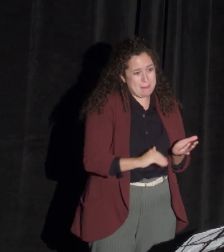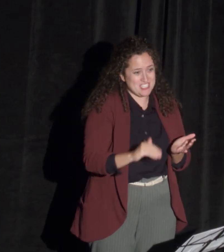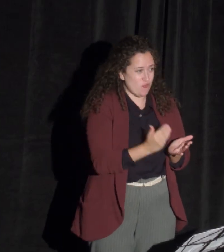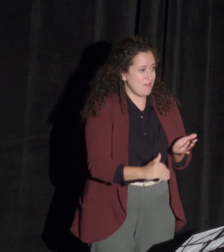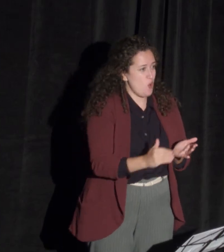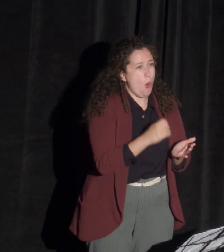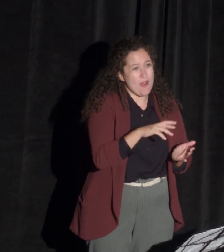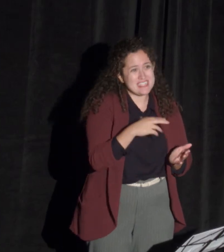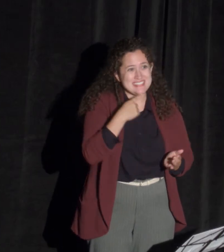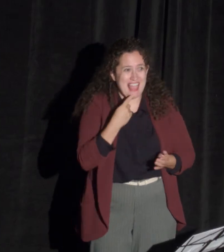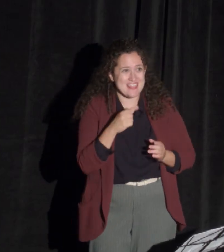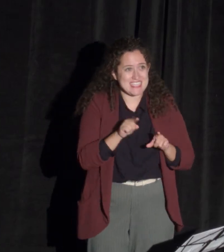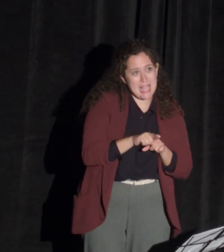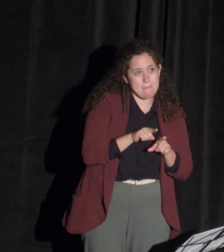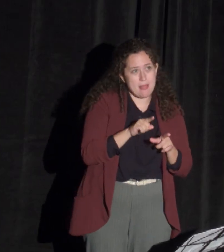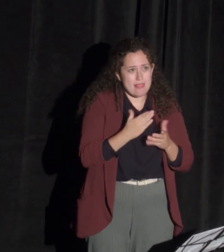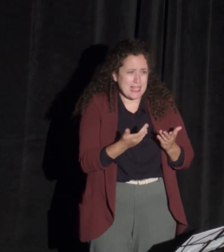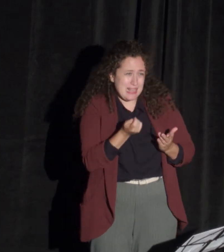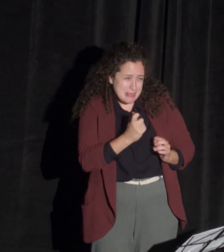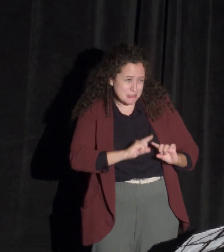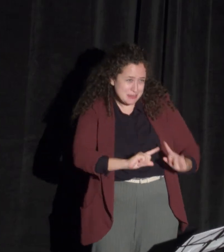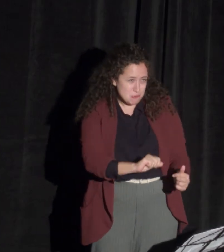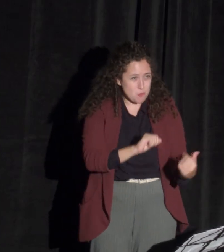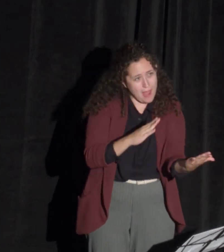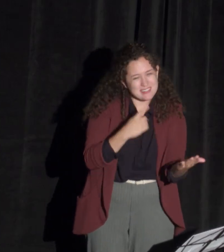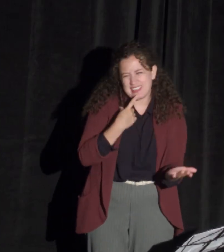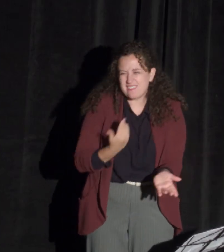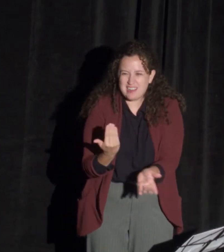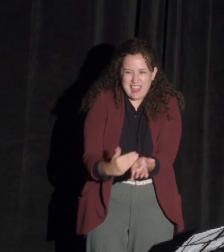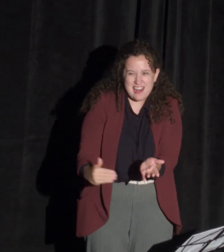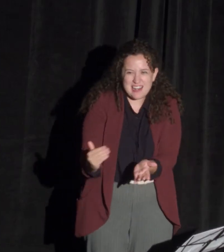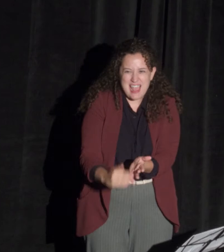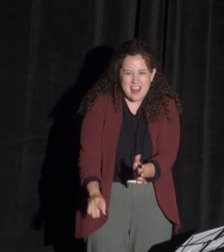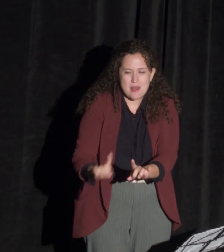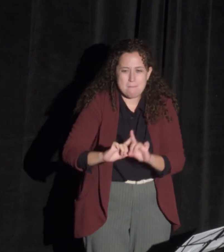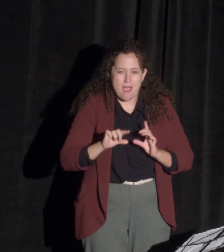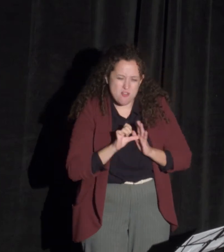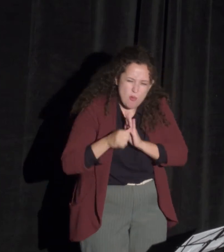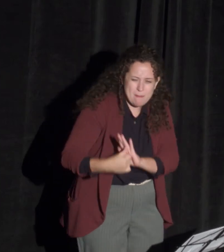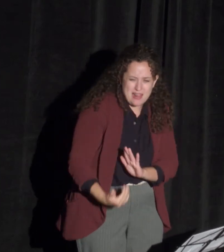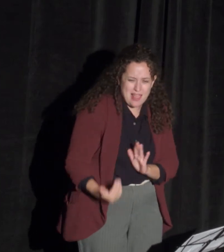times in a slightly different way, or just kind of say what we've already said, but in a kind of way. Okay.